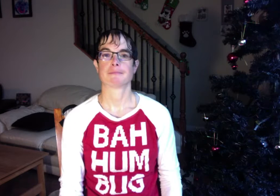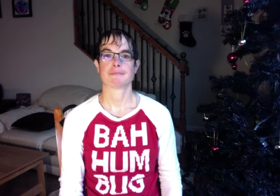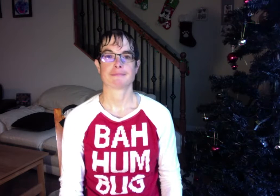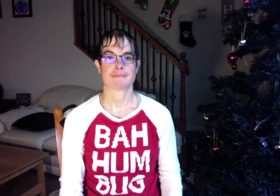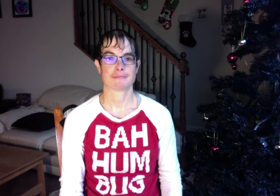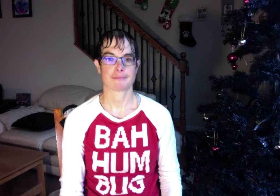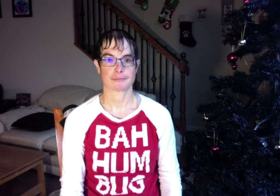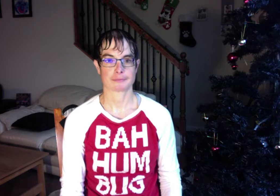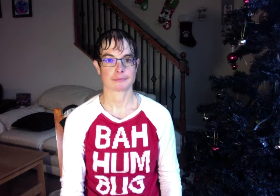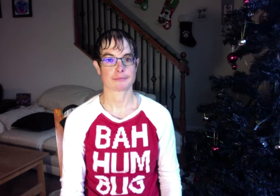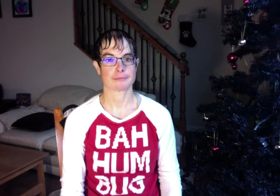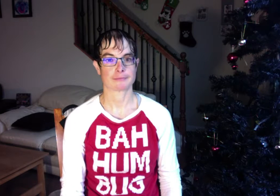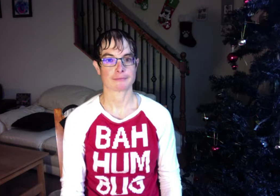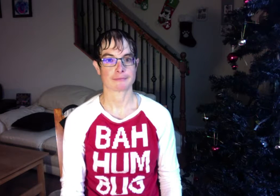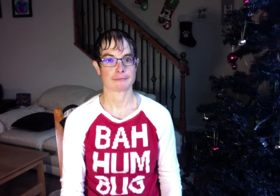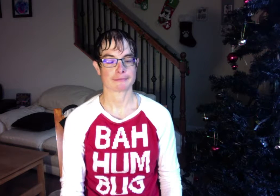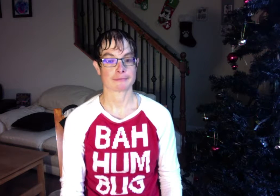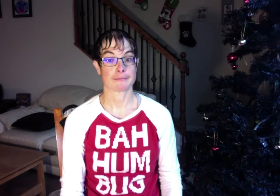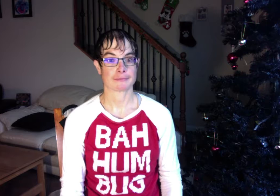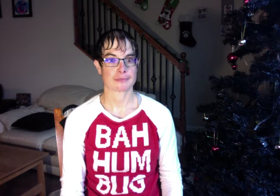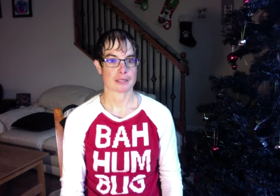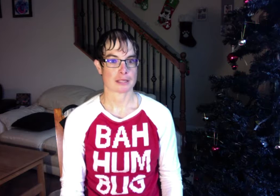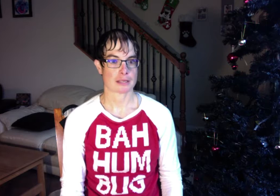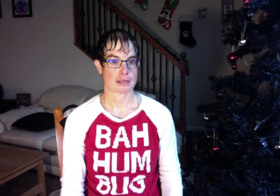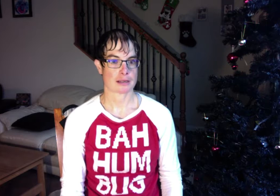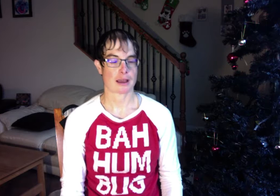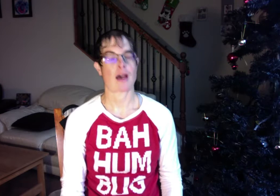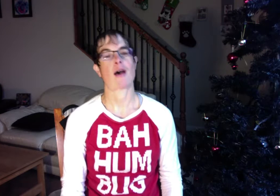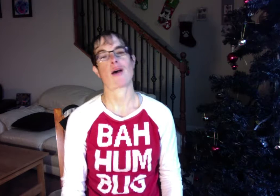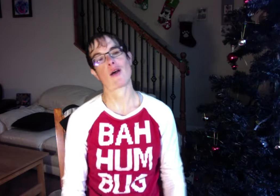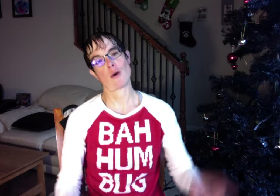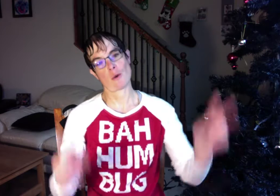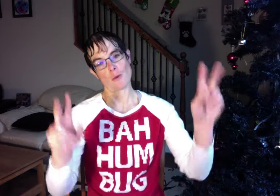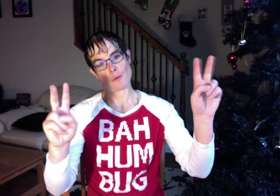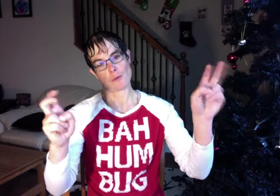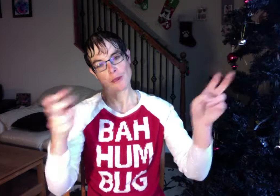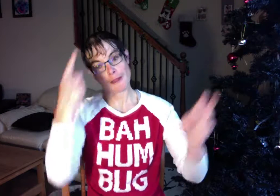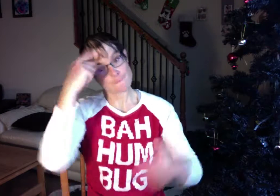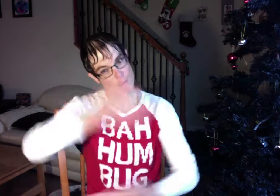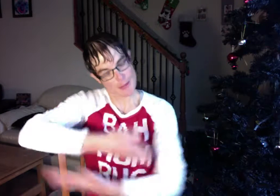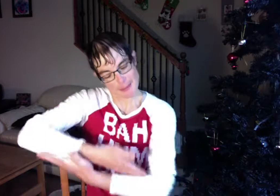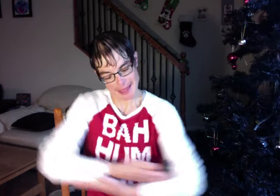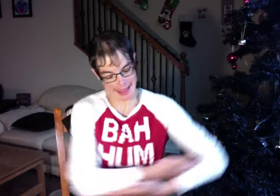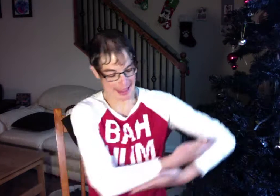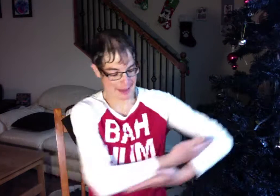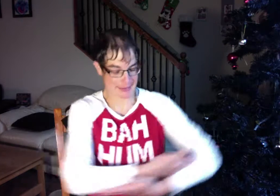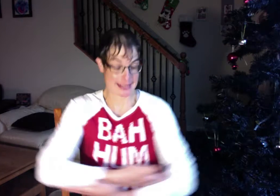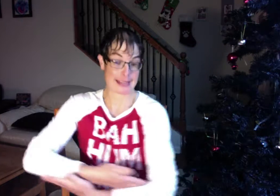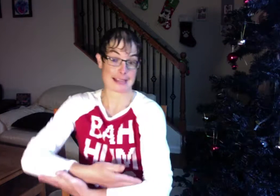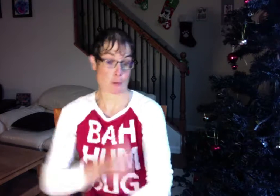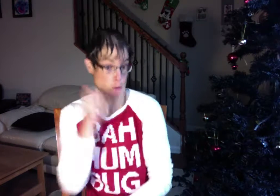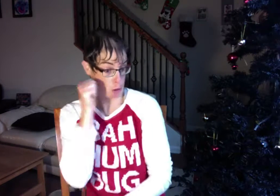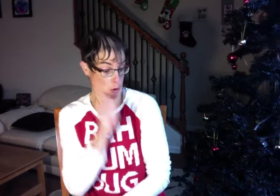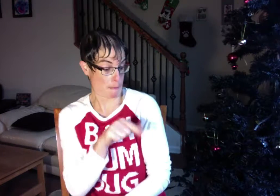These are for the babies. Here is Lily, and she has